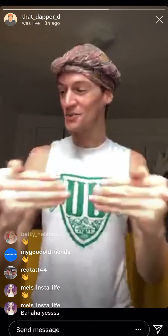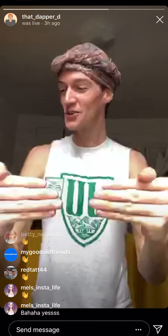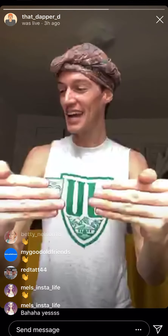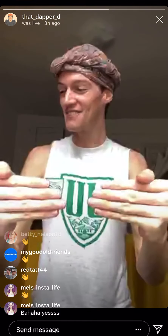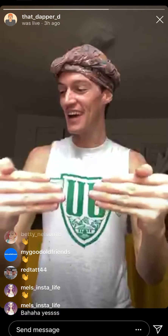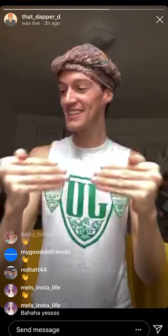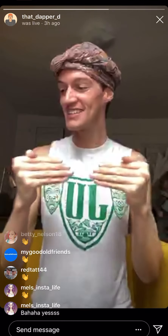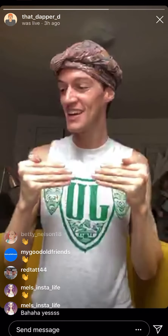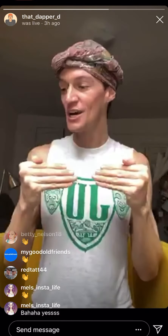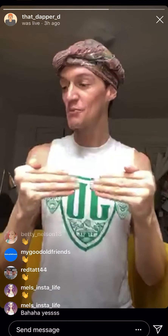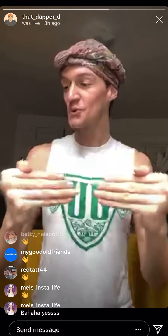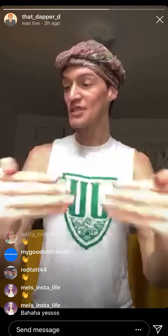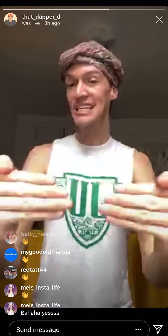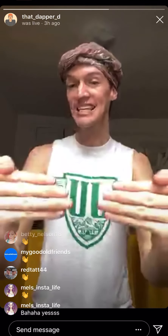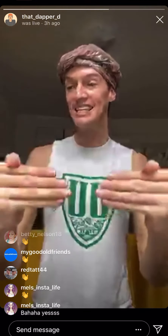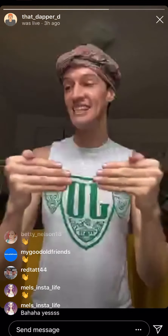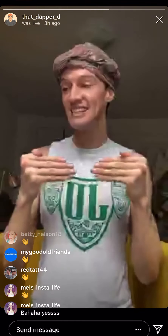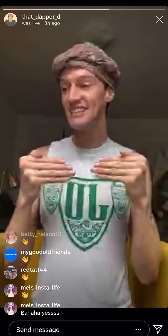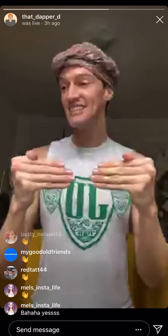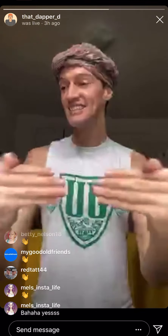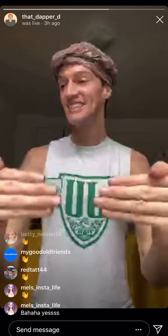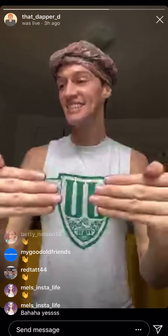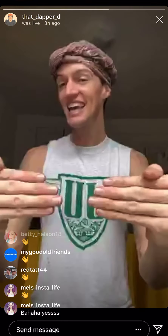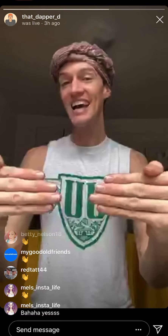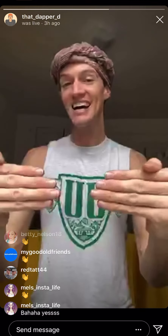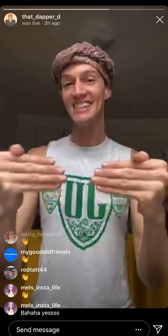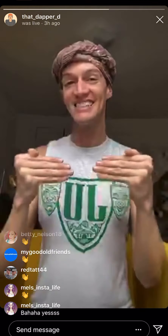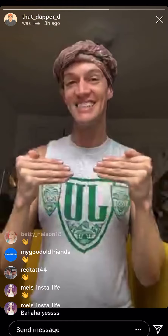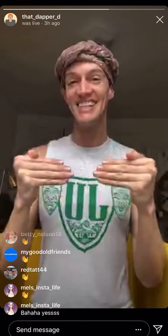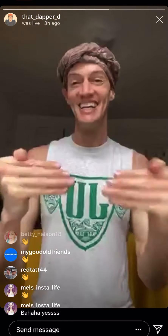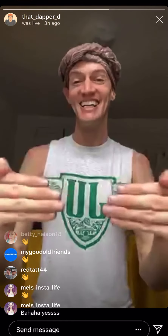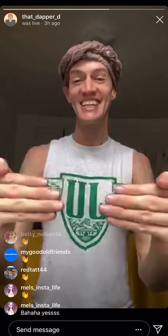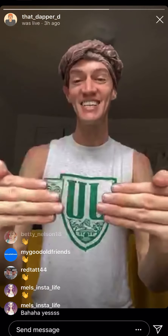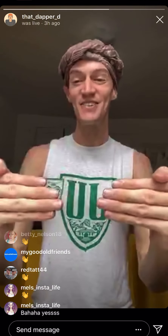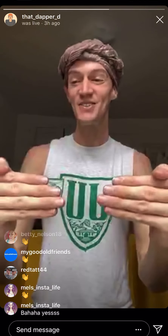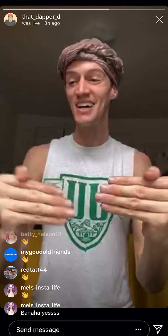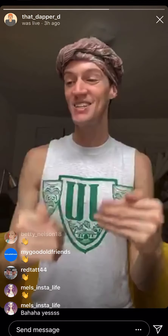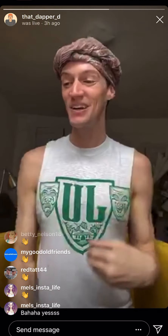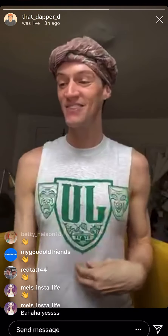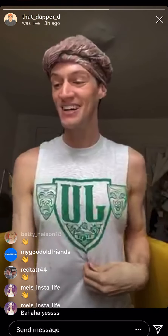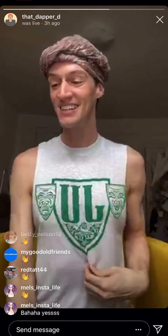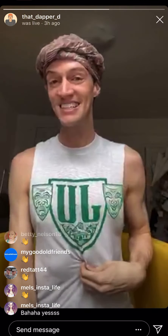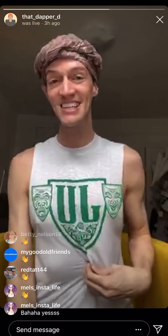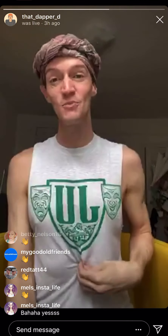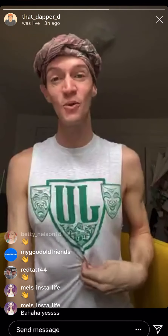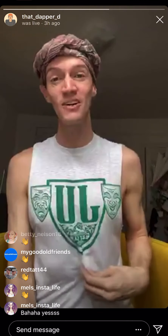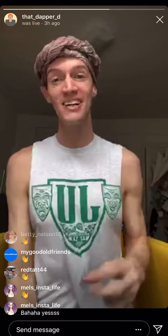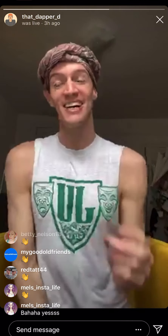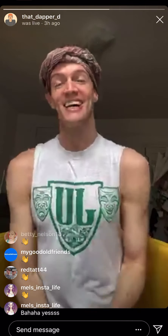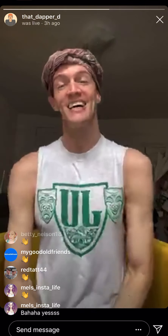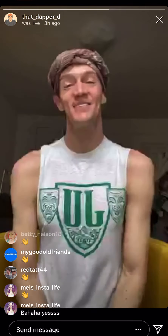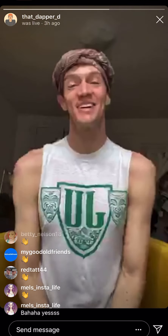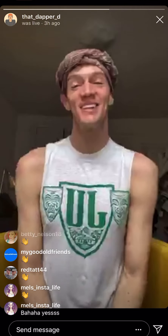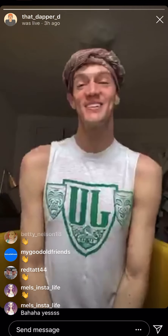advance proceed yeah the last few signs we have uh just six more uh that we're going to learn today